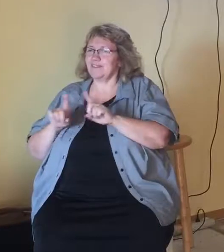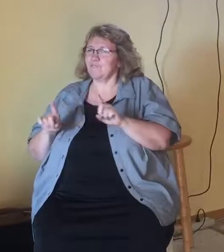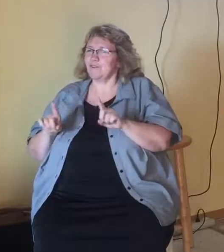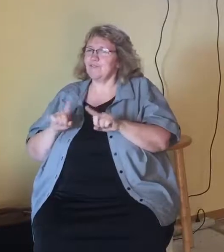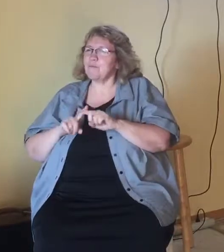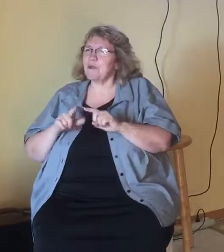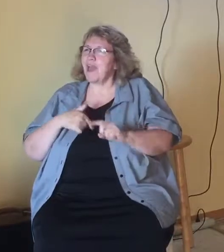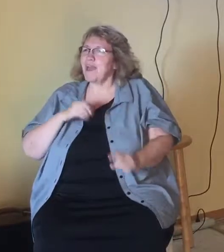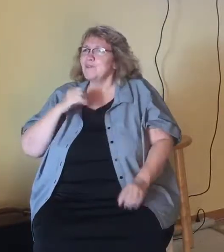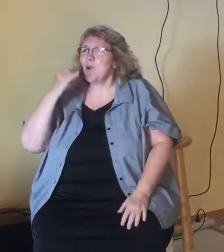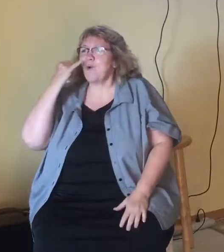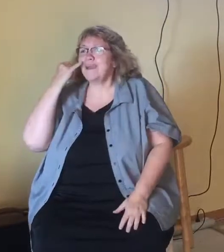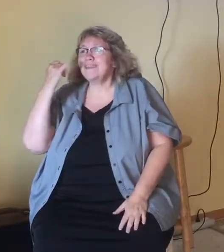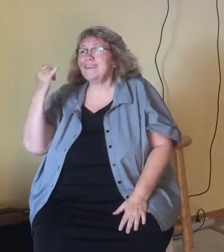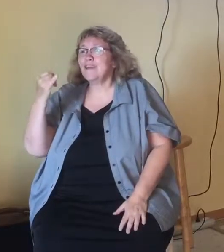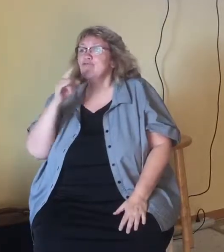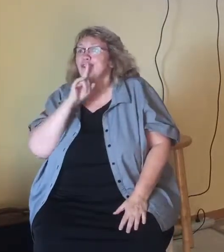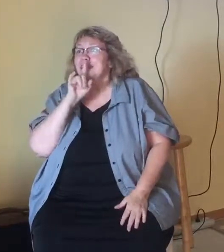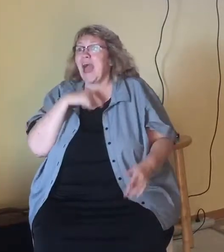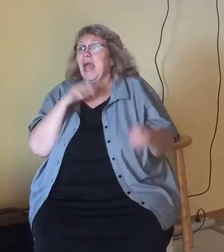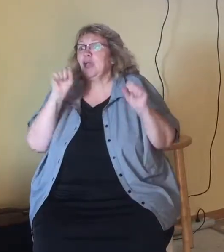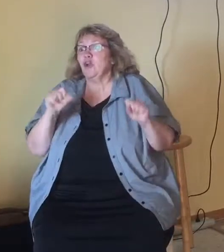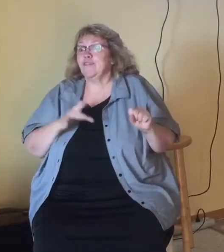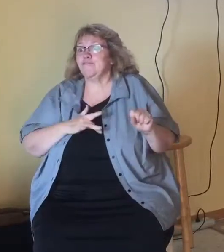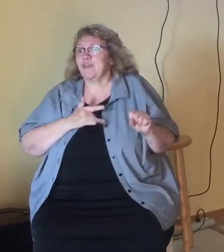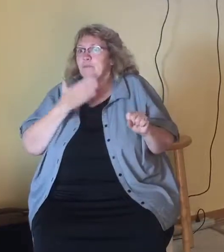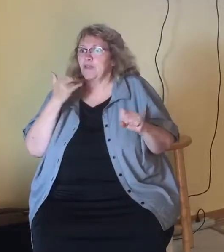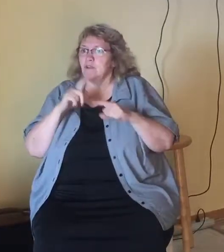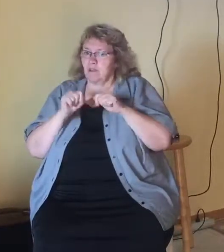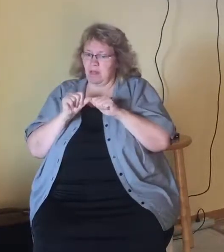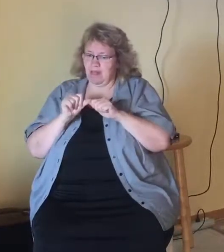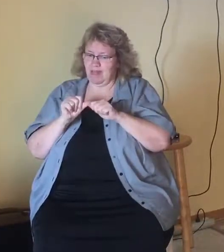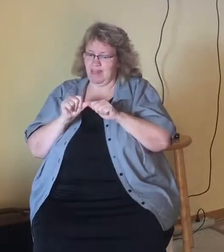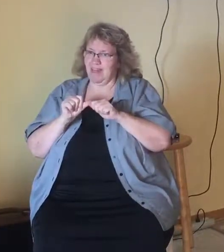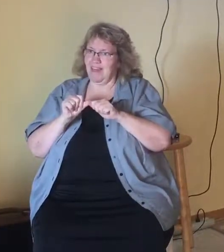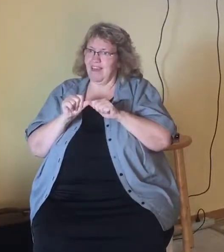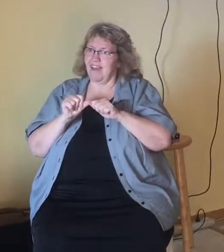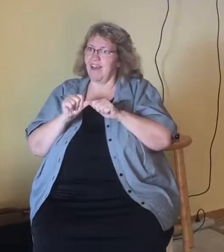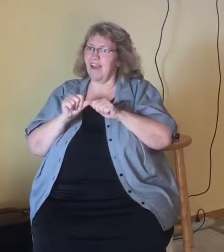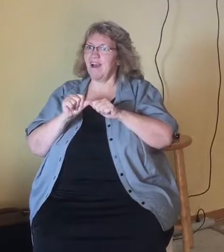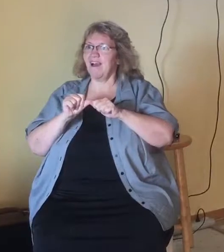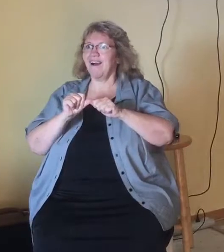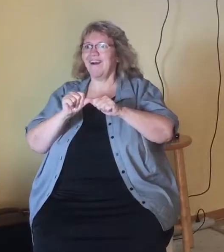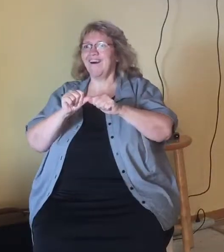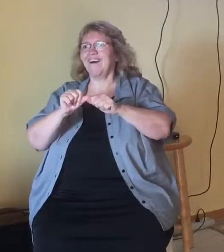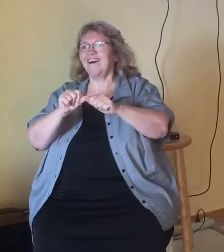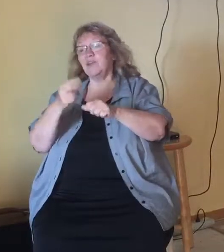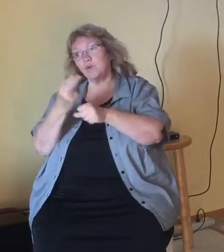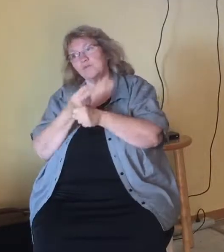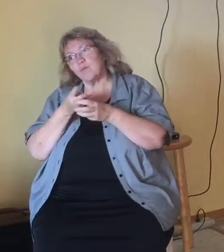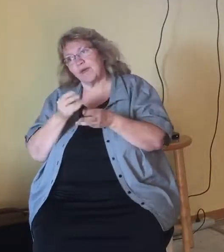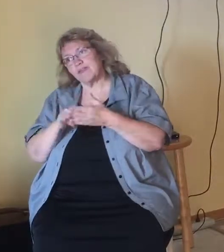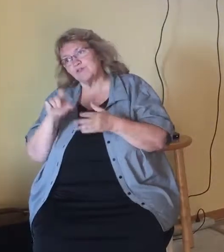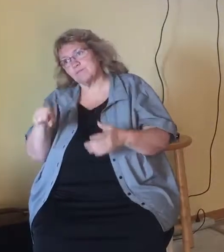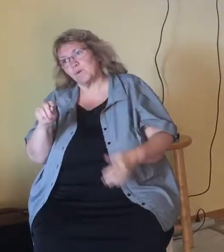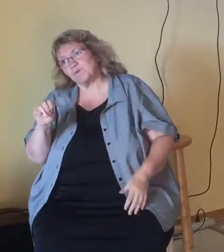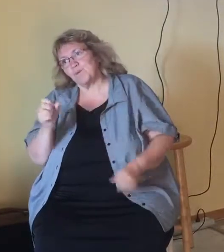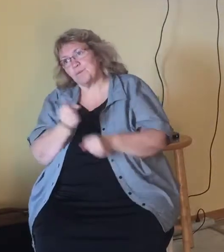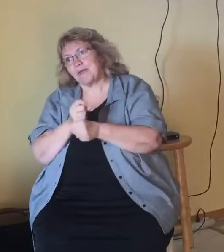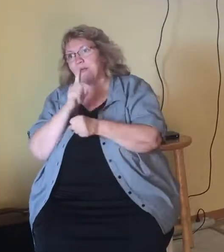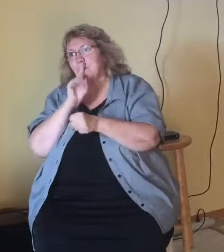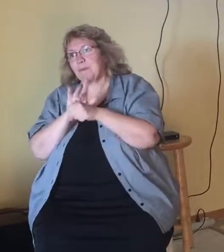no idea how good I could feel until we got consistent on these products and actually took them the way we were supposed to and made a commitment